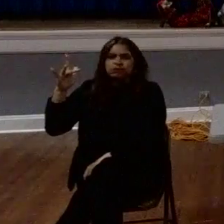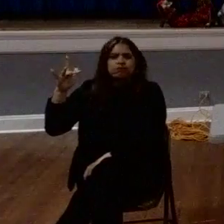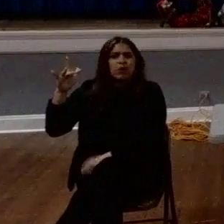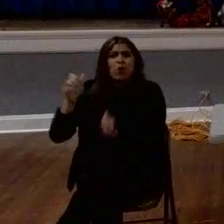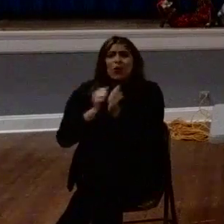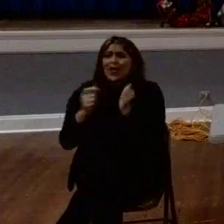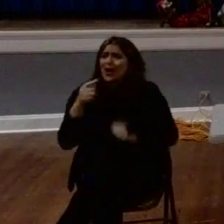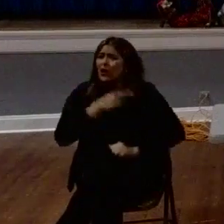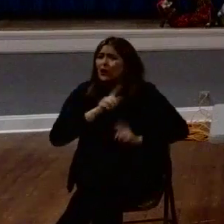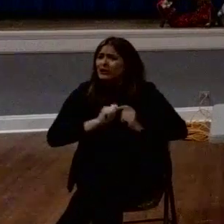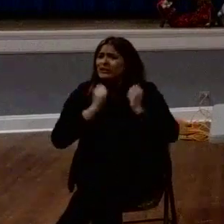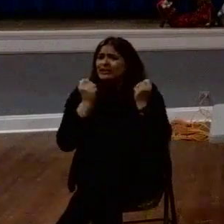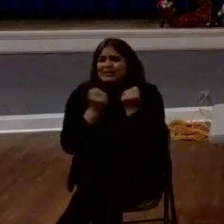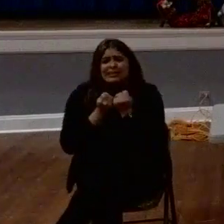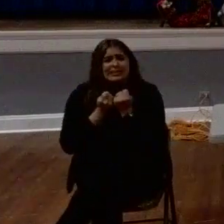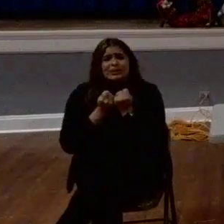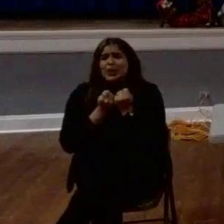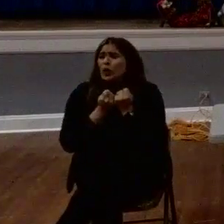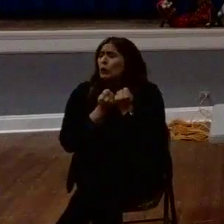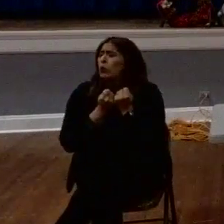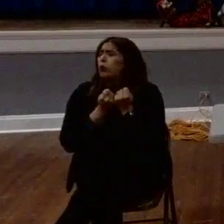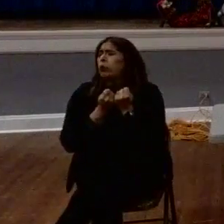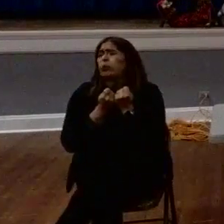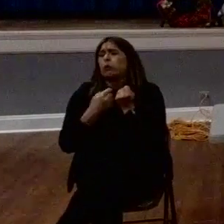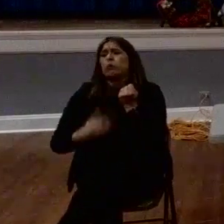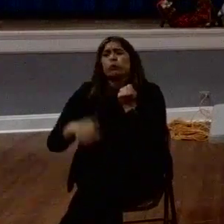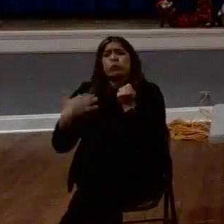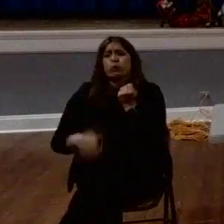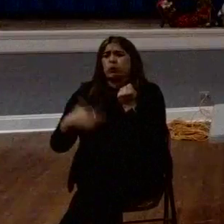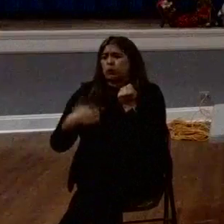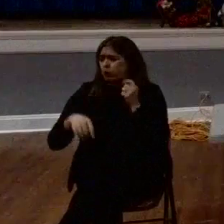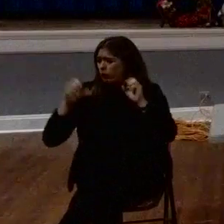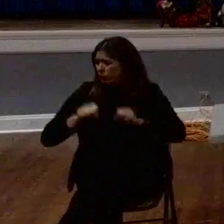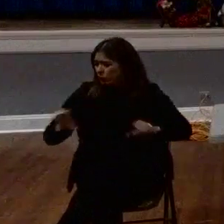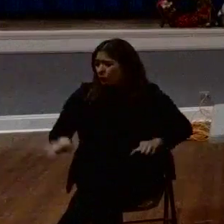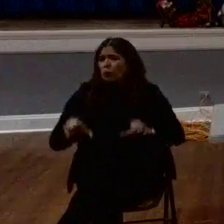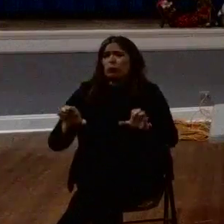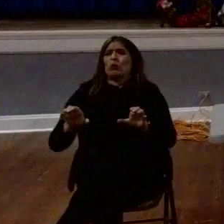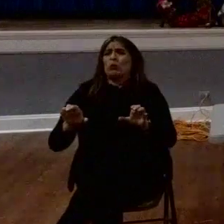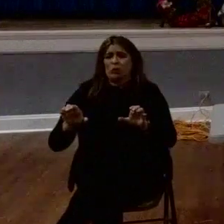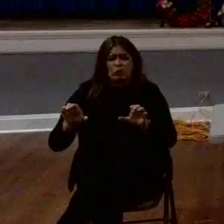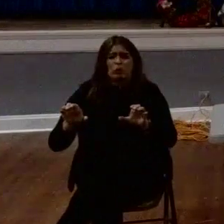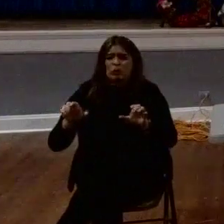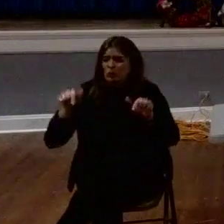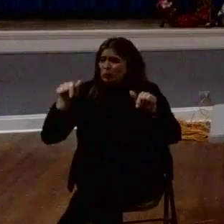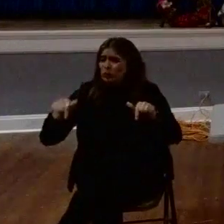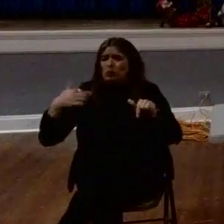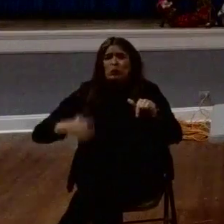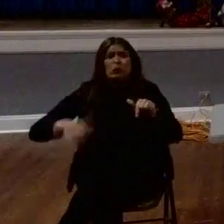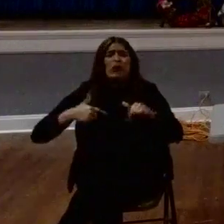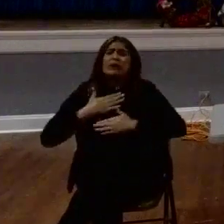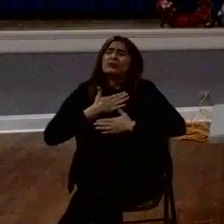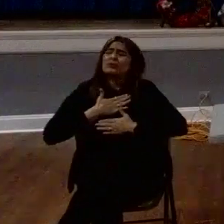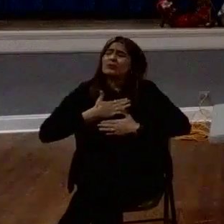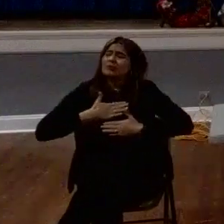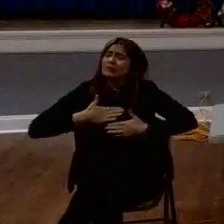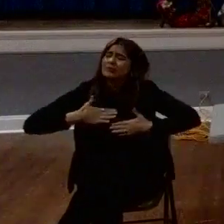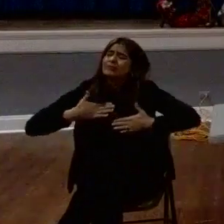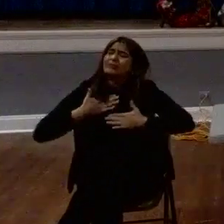and her team, I don't think it could have gone as well as it has. And I really appreciate everybody that